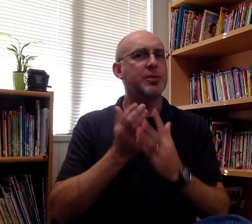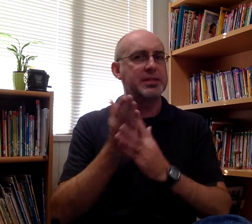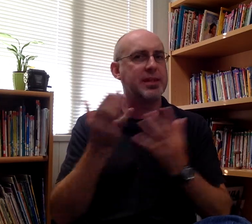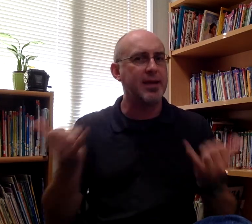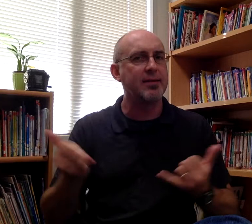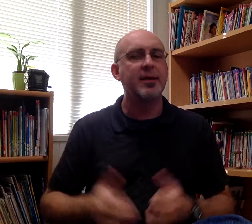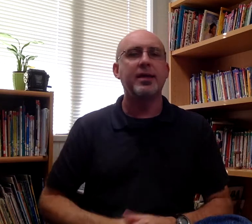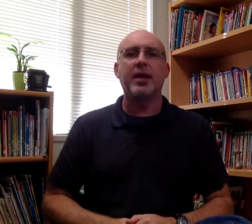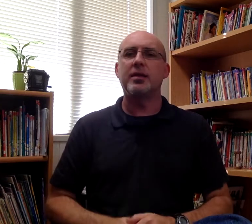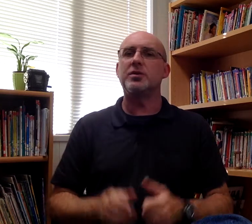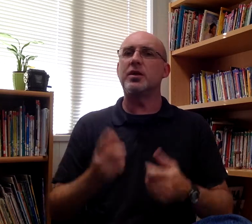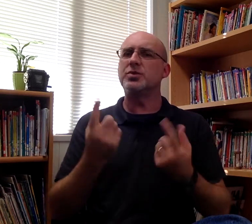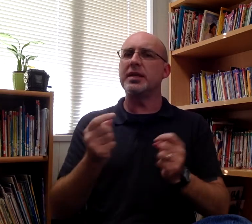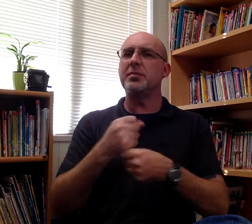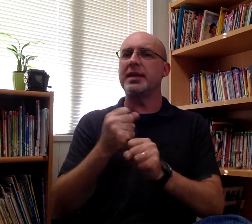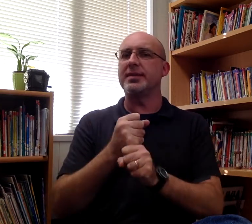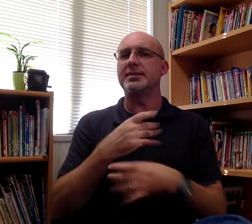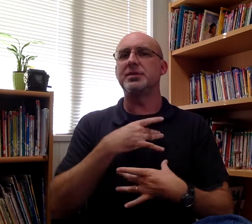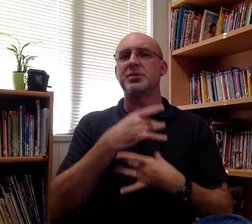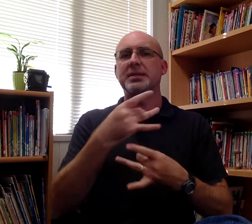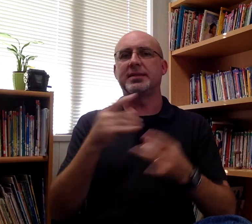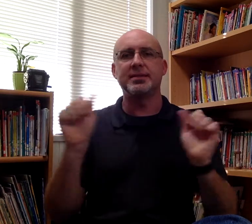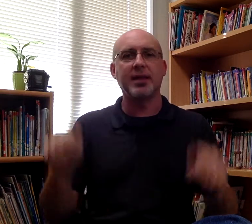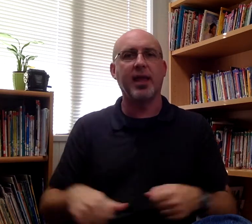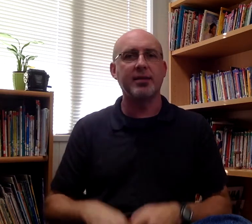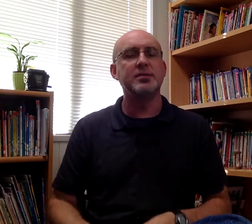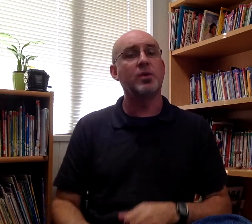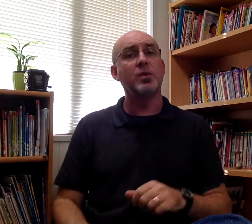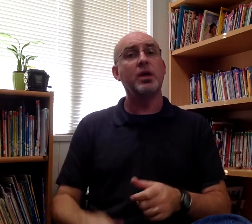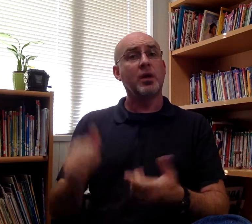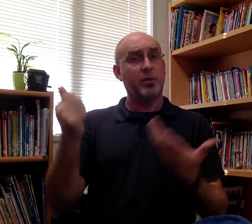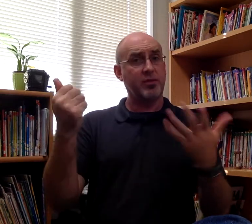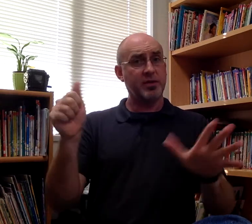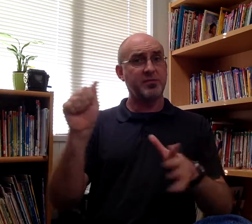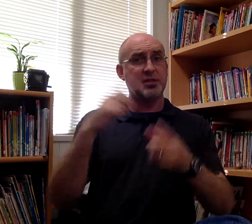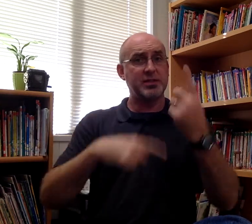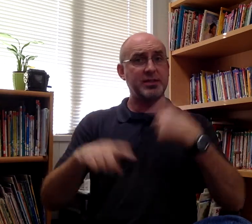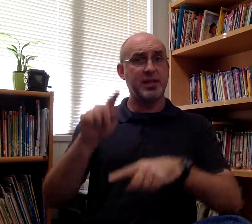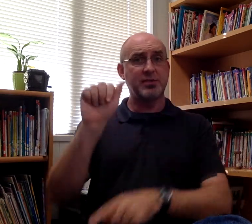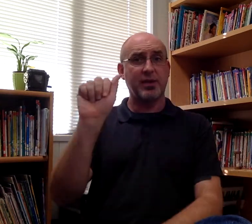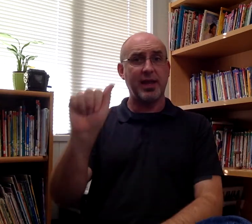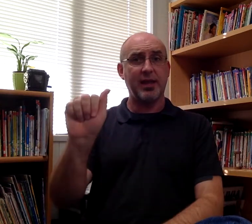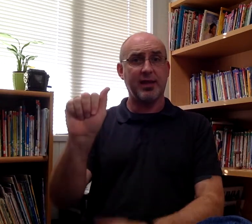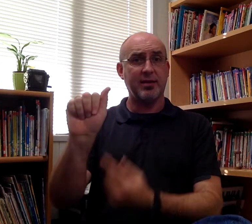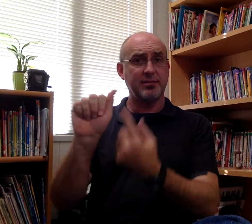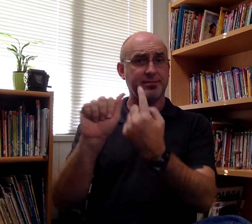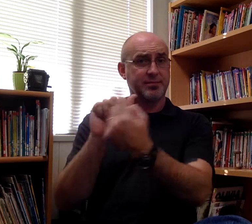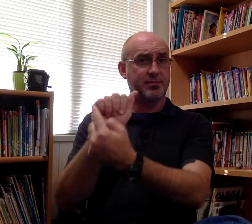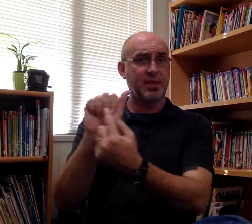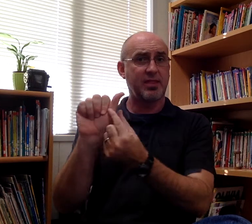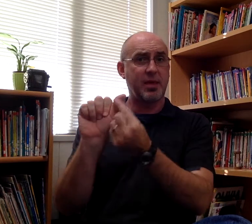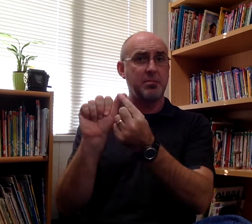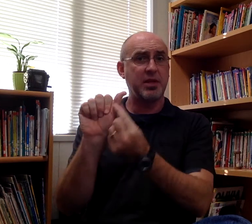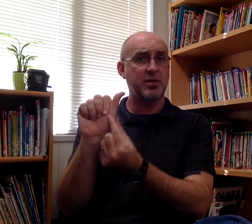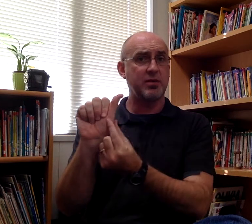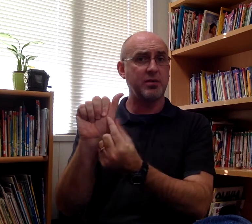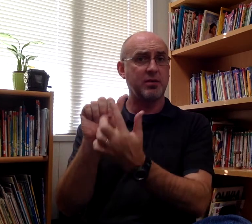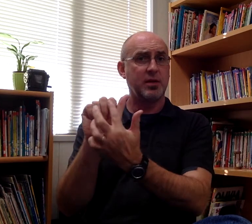it today, and I'll try to make it as interesting as I can. So we've already finished the signs for A, thumb here,